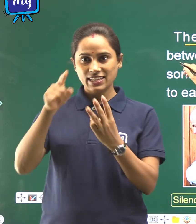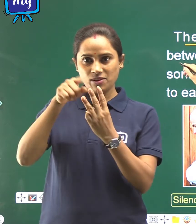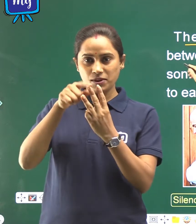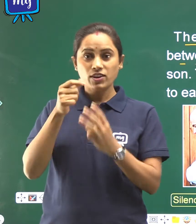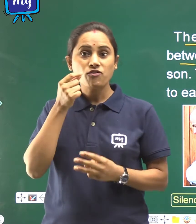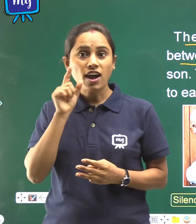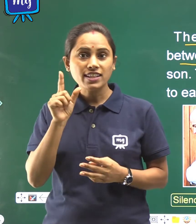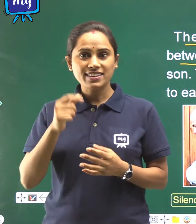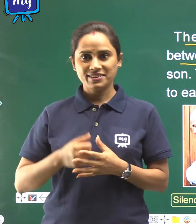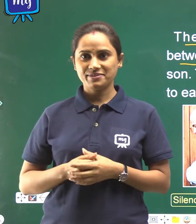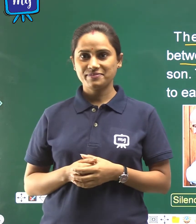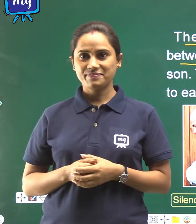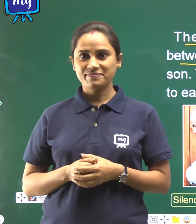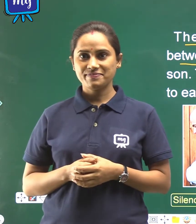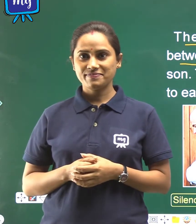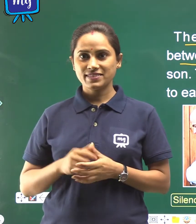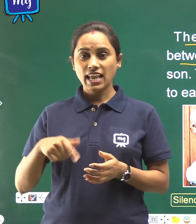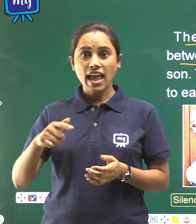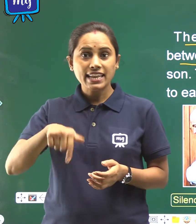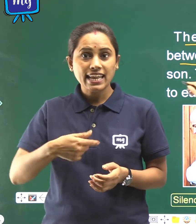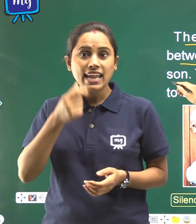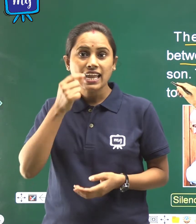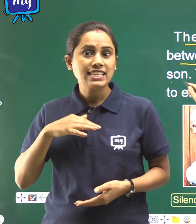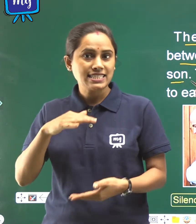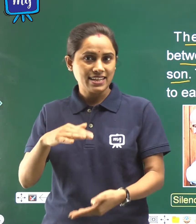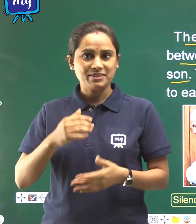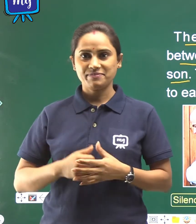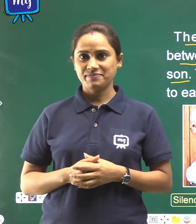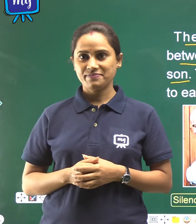between father and his son.